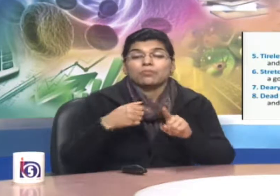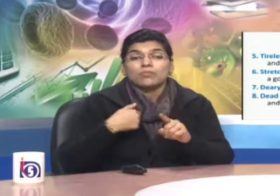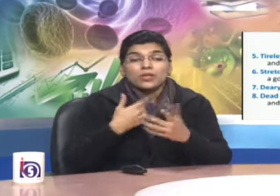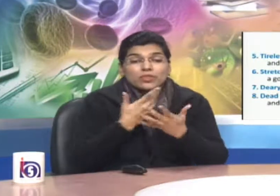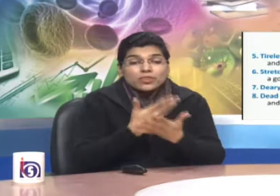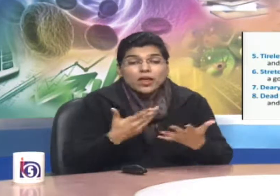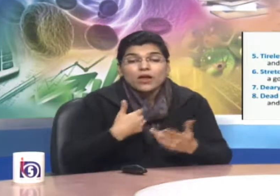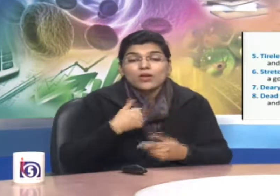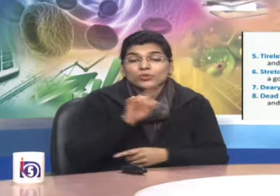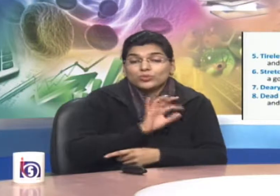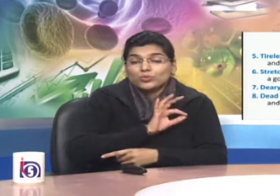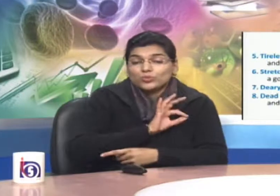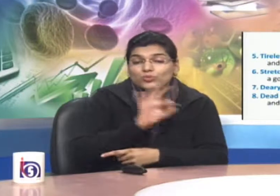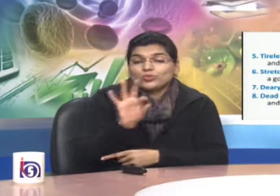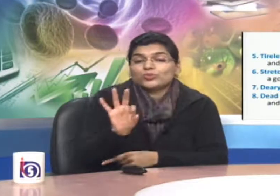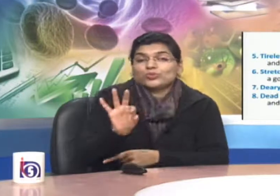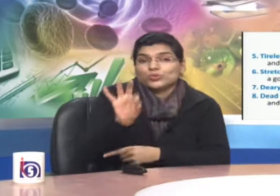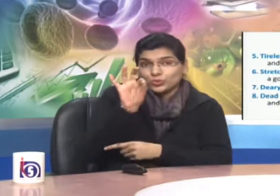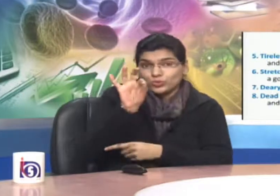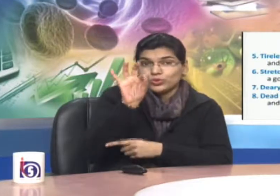Aims at achieving a goal.